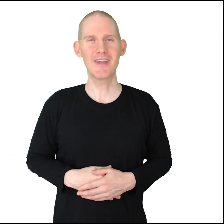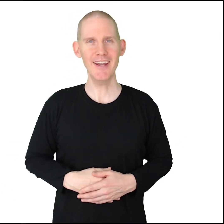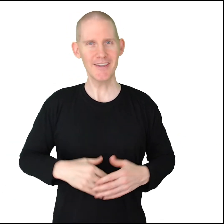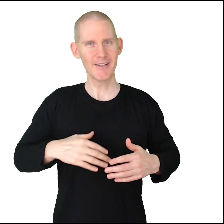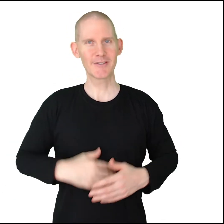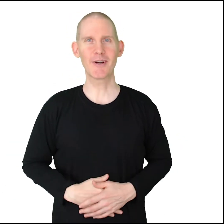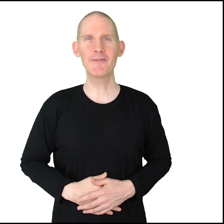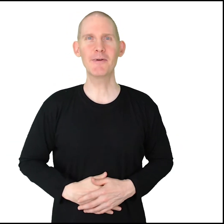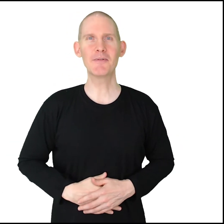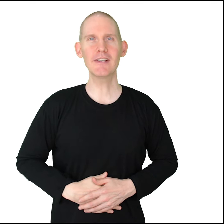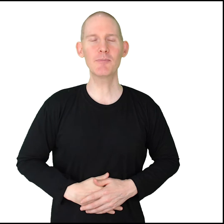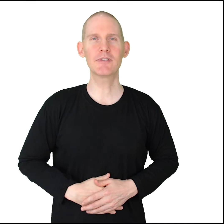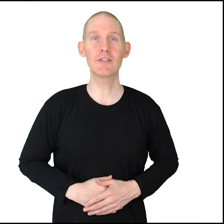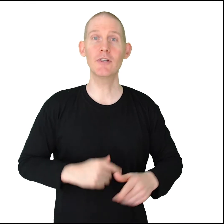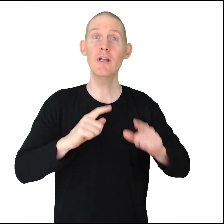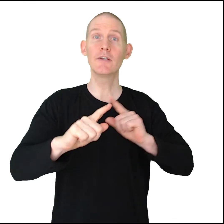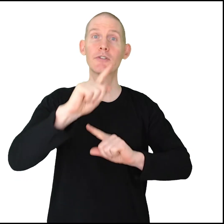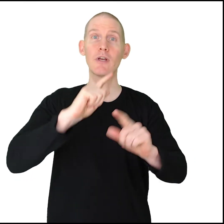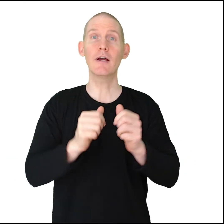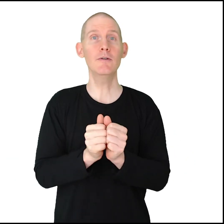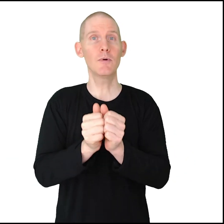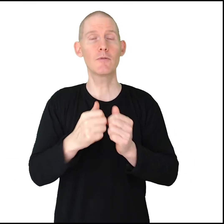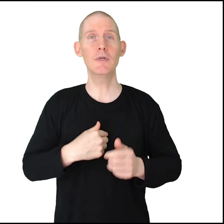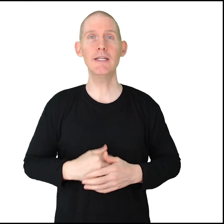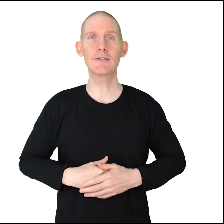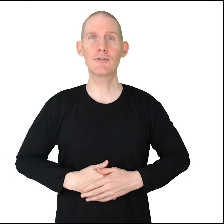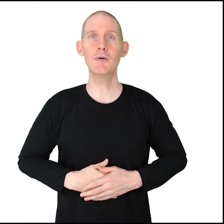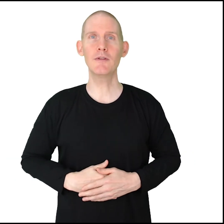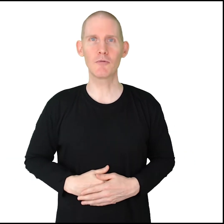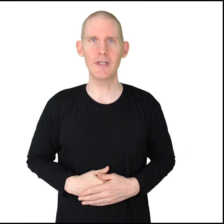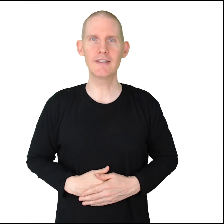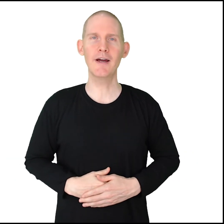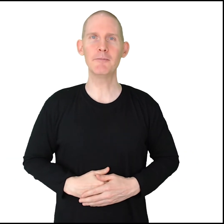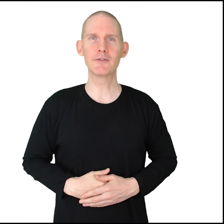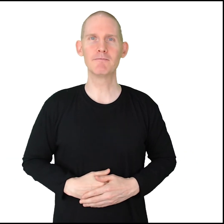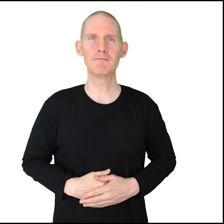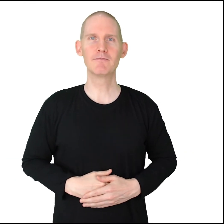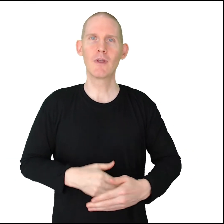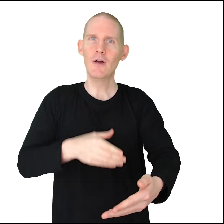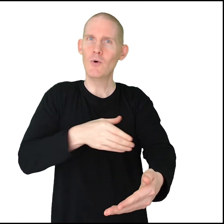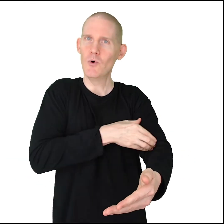Okay, starting from the rest position, sign with me. Let's do it 3 times.